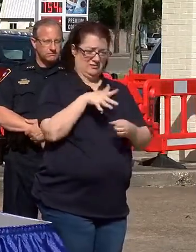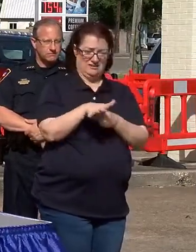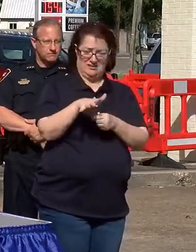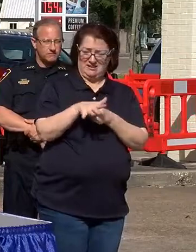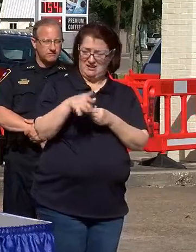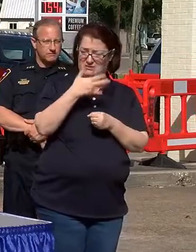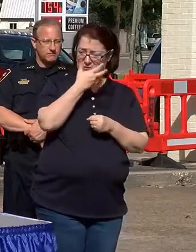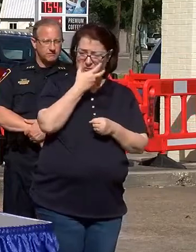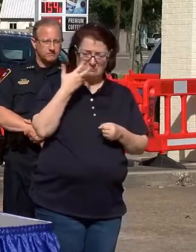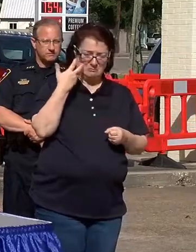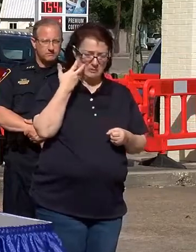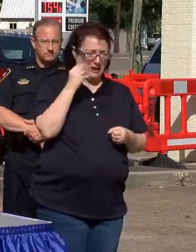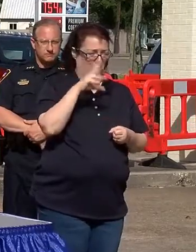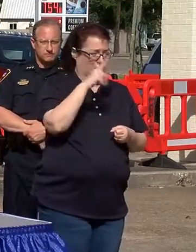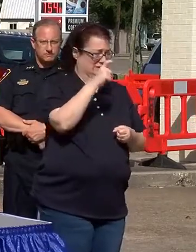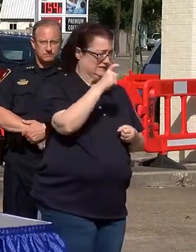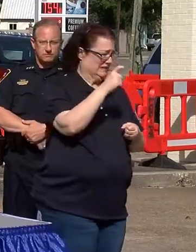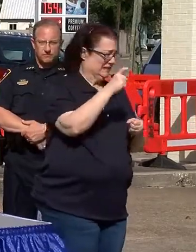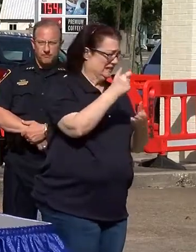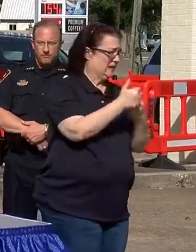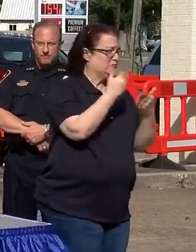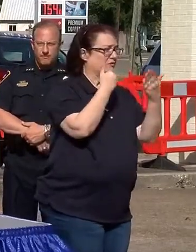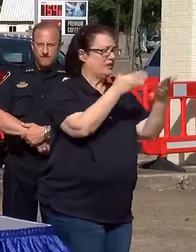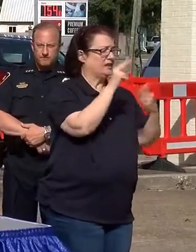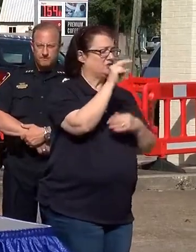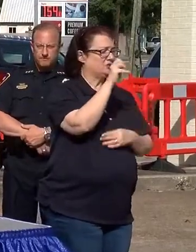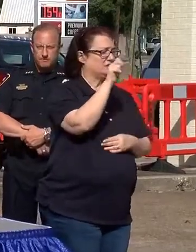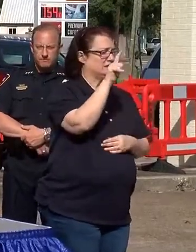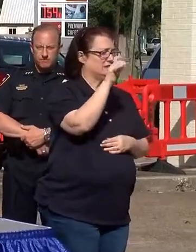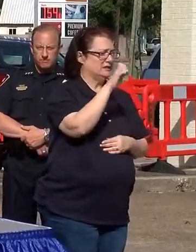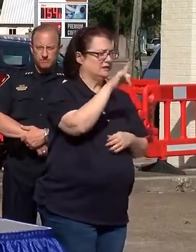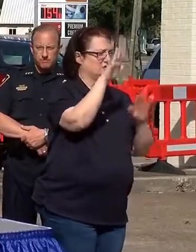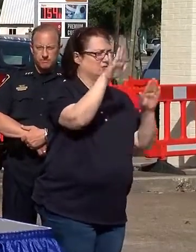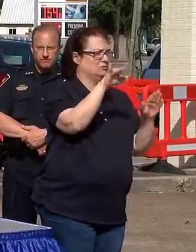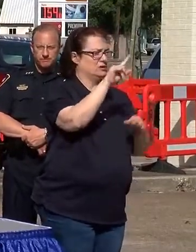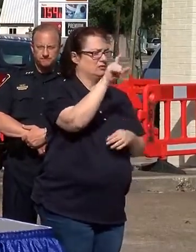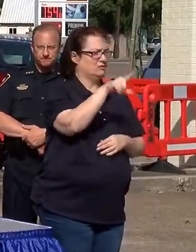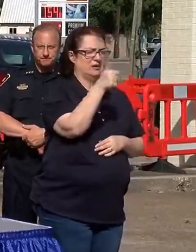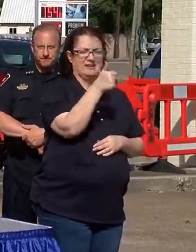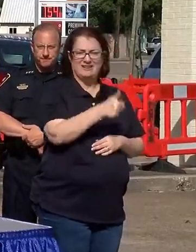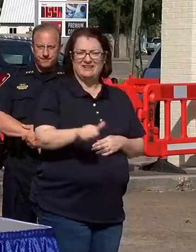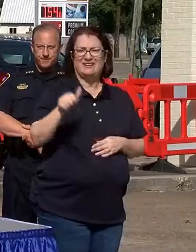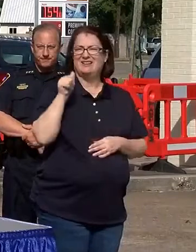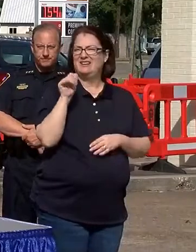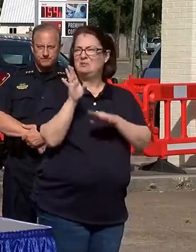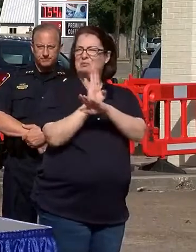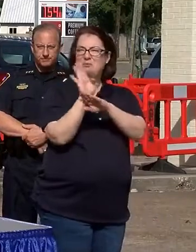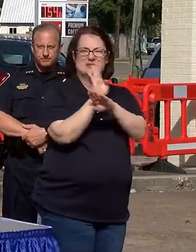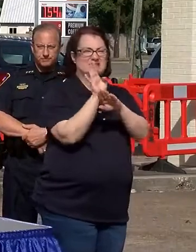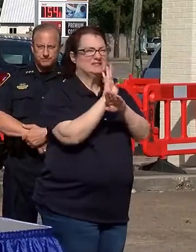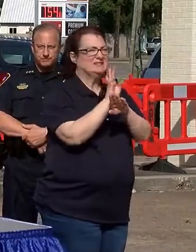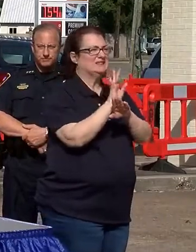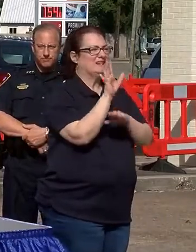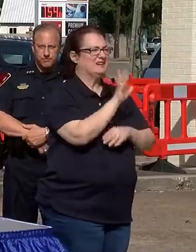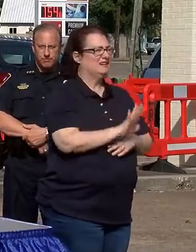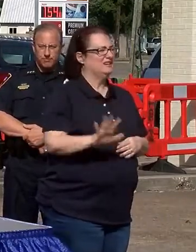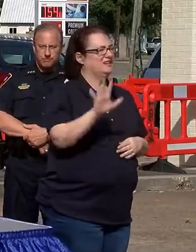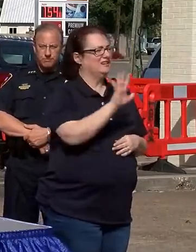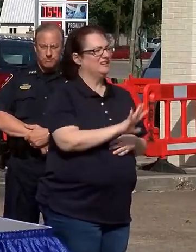that? Yes, if there are any, great question, thank you, Neil. If there are any employers out there, any businesses that fall in this gray area,